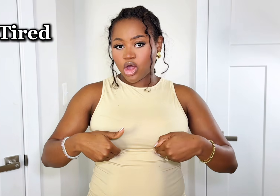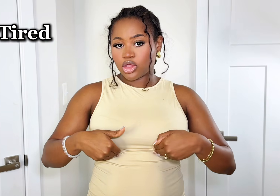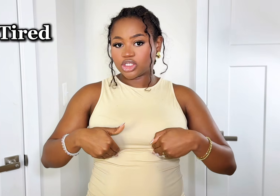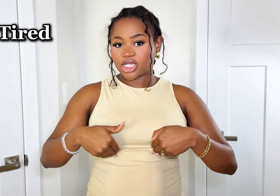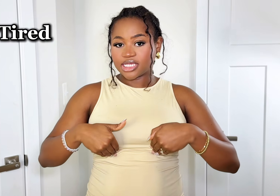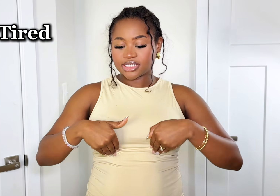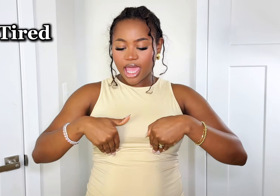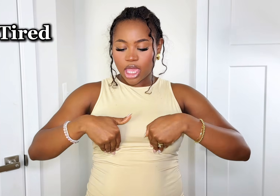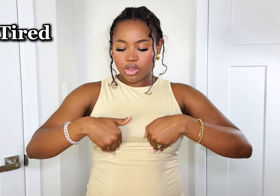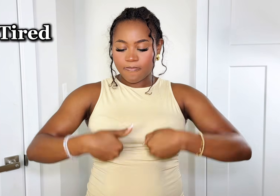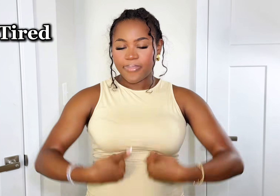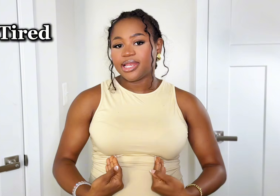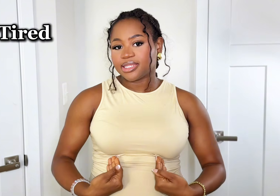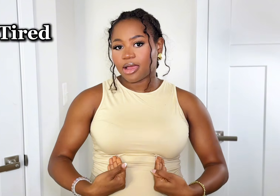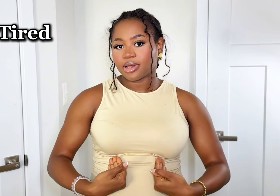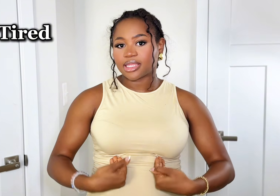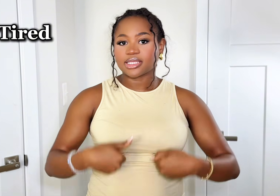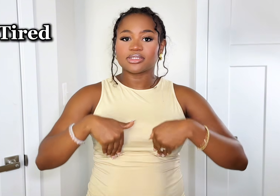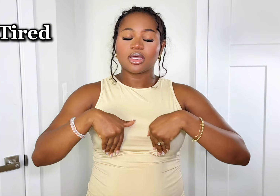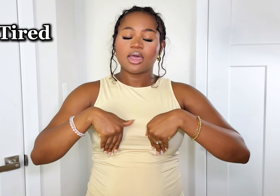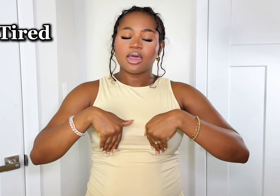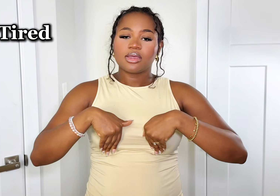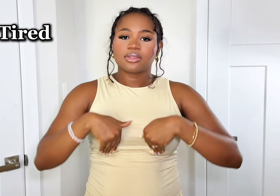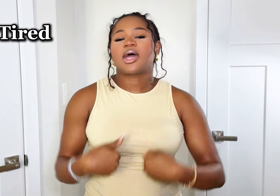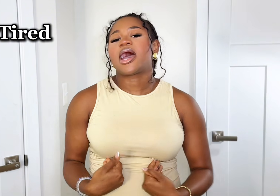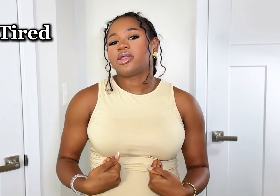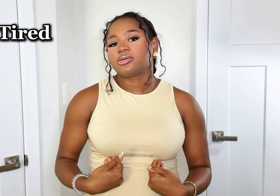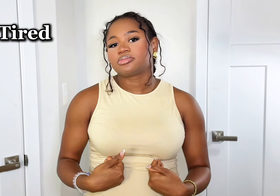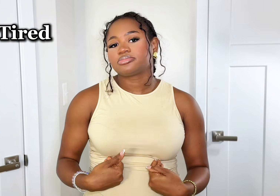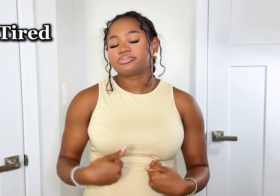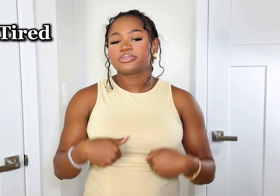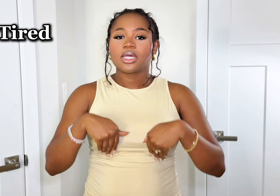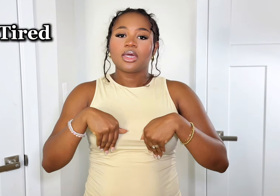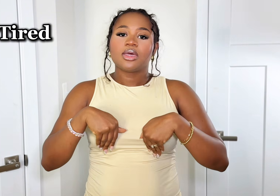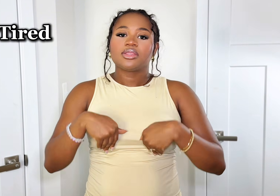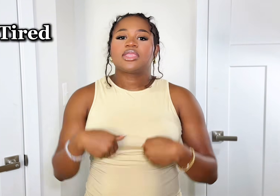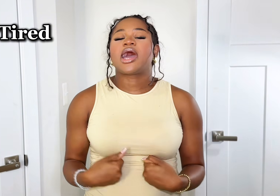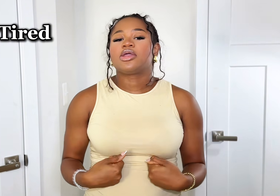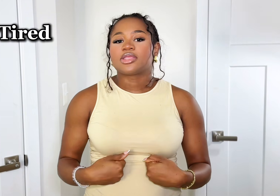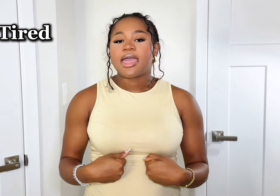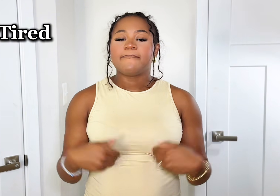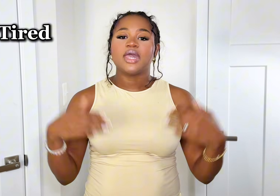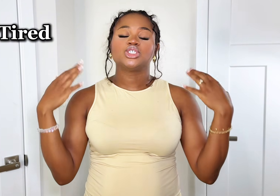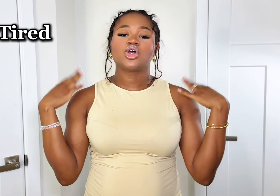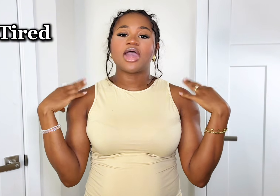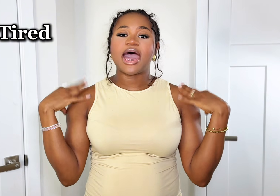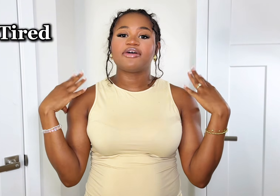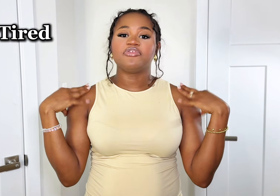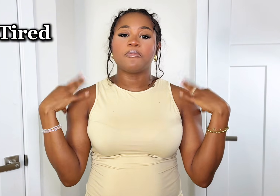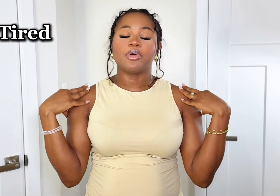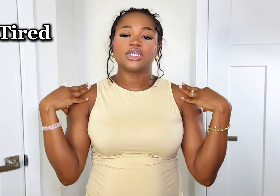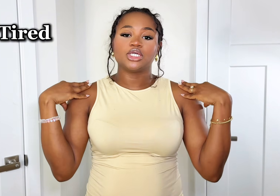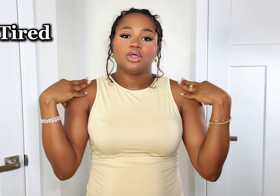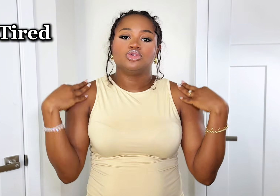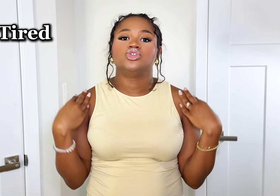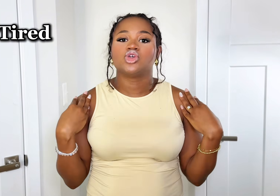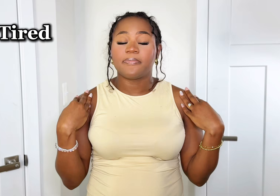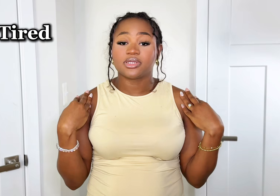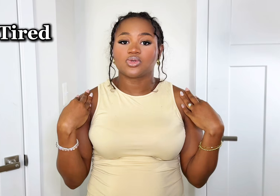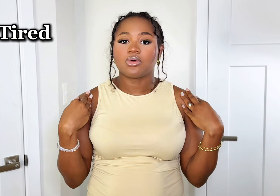your chest and you bend it down like this. Tired. Tired. Make sure you have your body drop as well,